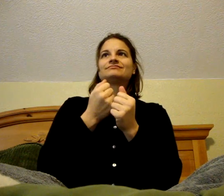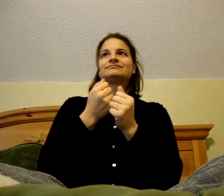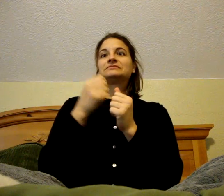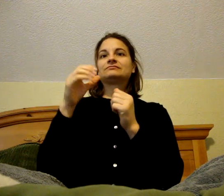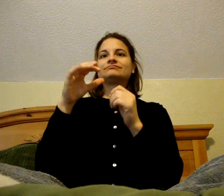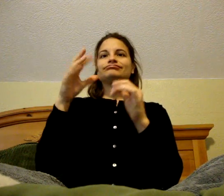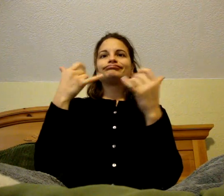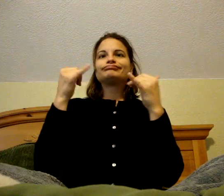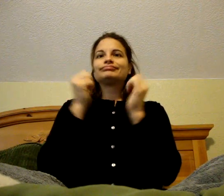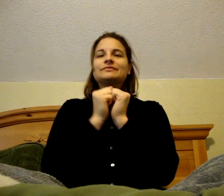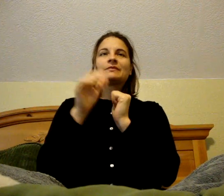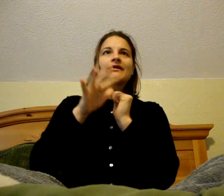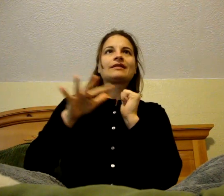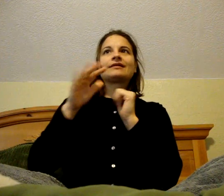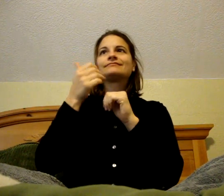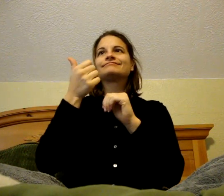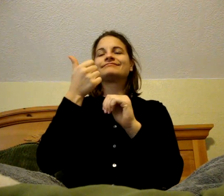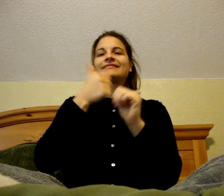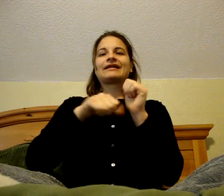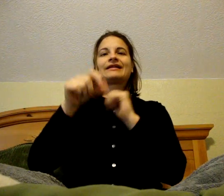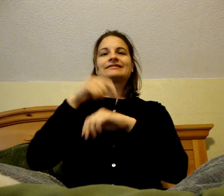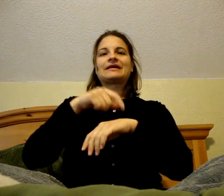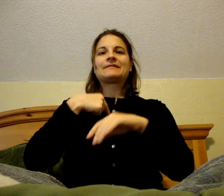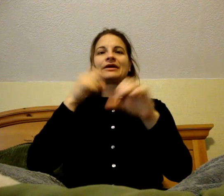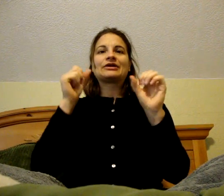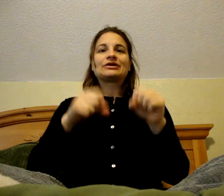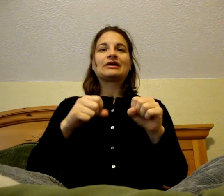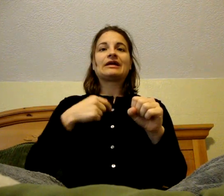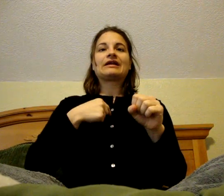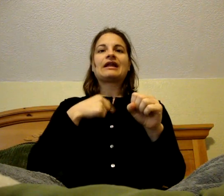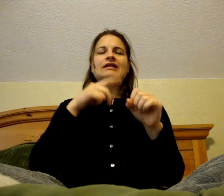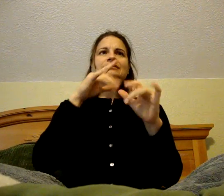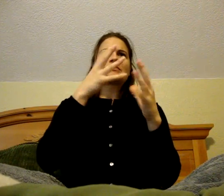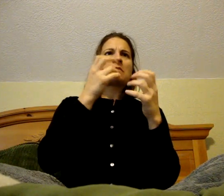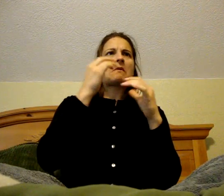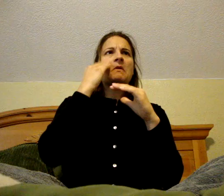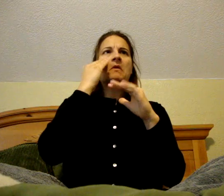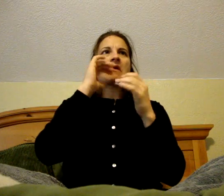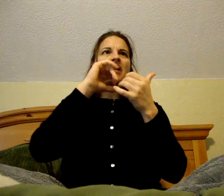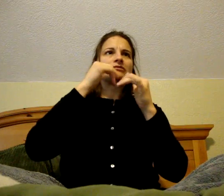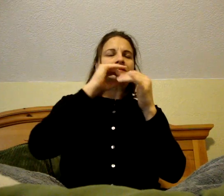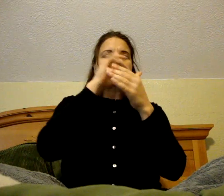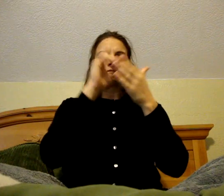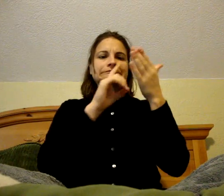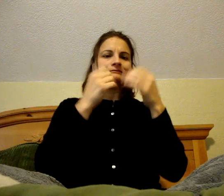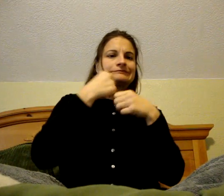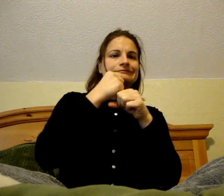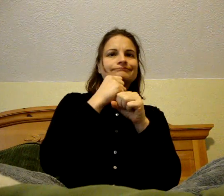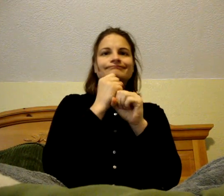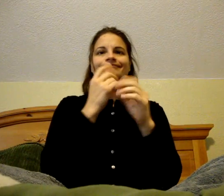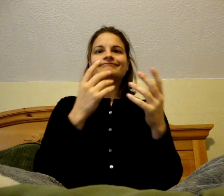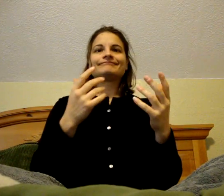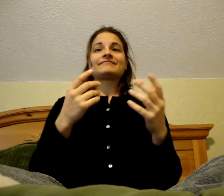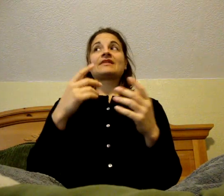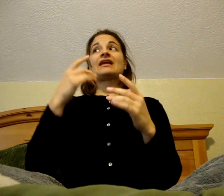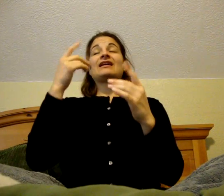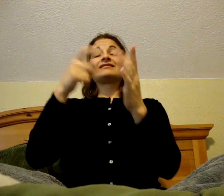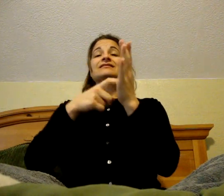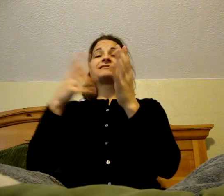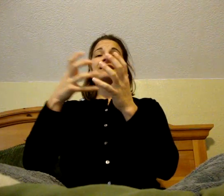worked. How did an airplane get in the air? To design and create the next greatest thing takes a lot of imagination and a lot of courage.